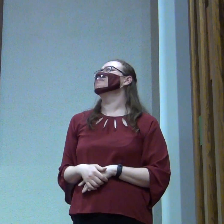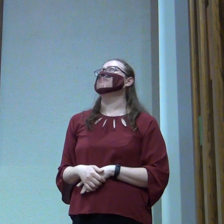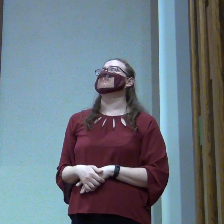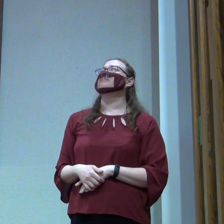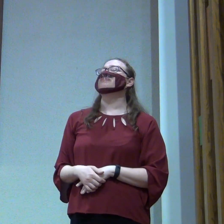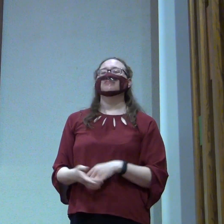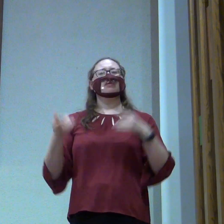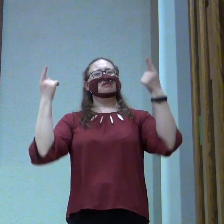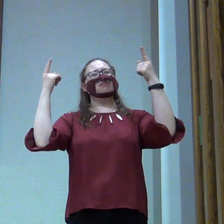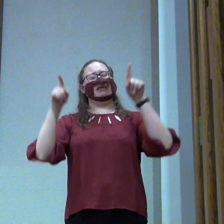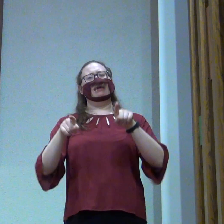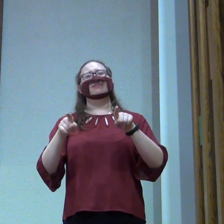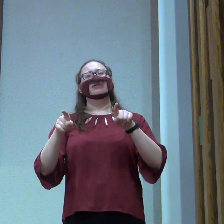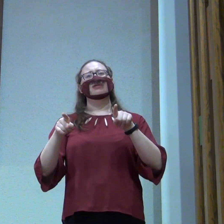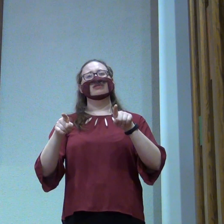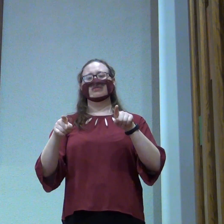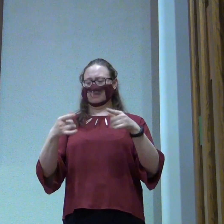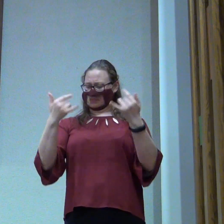Yet here we are